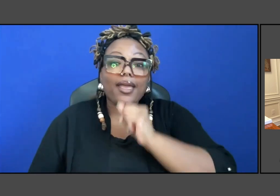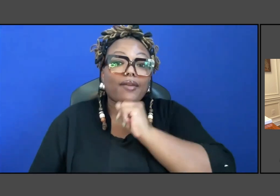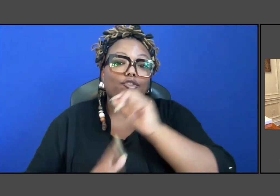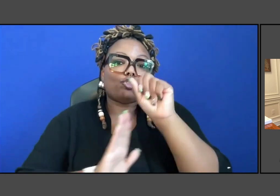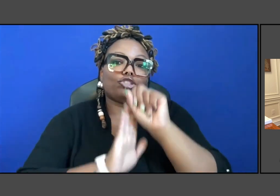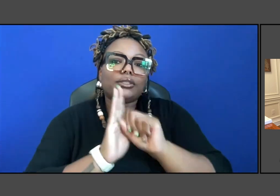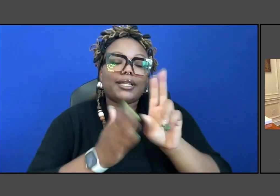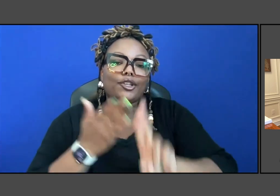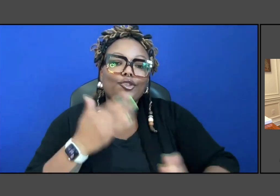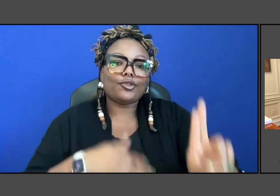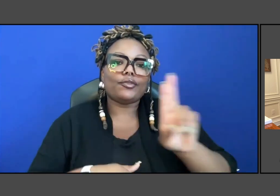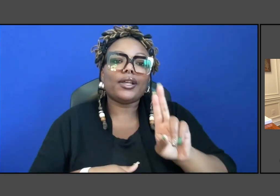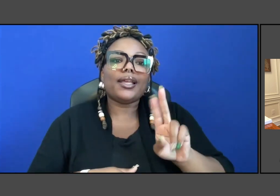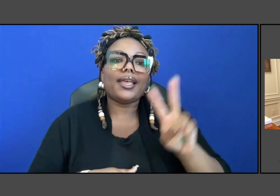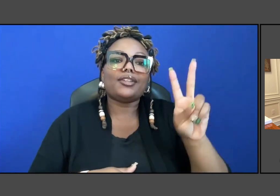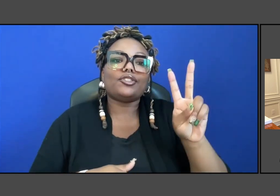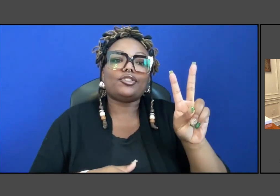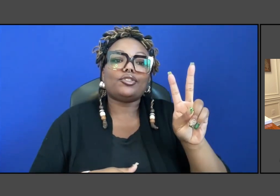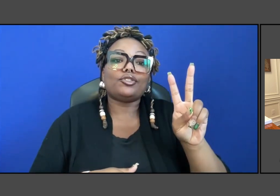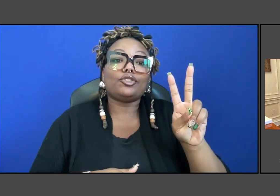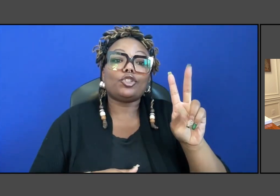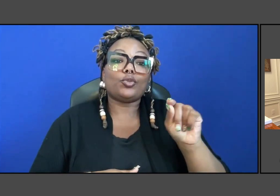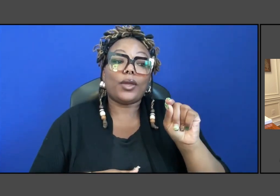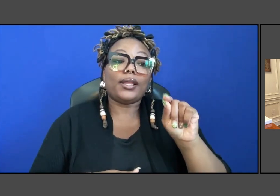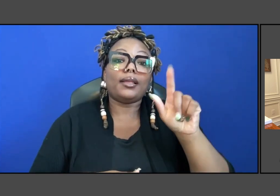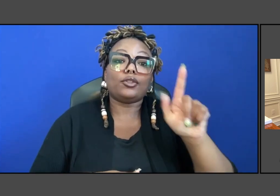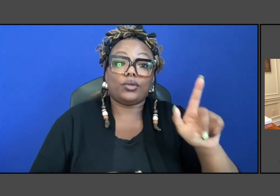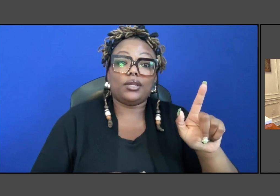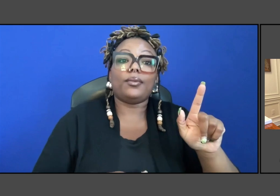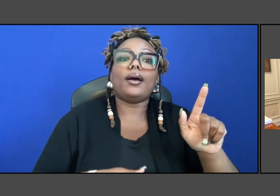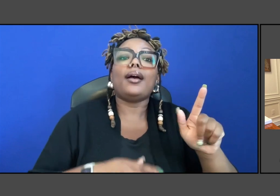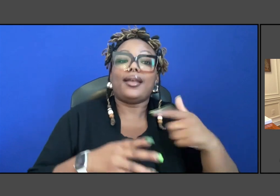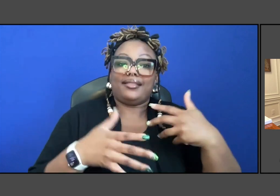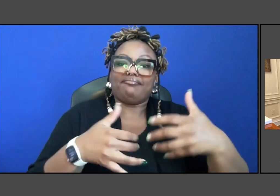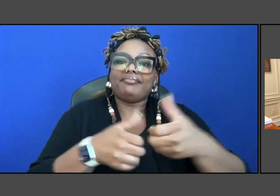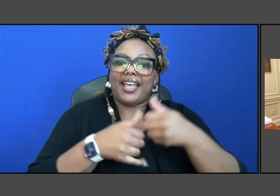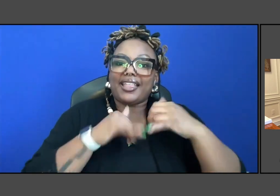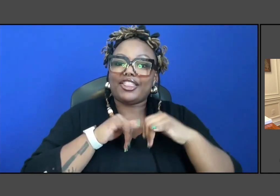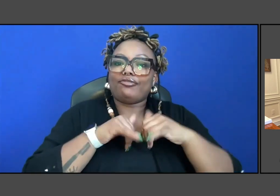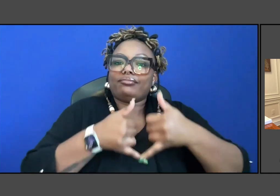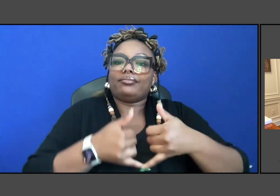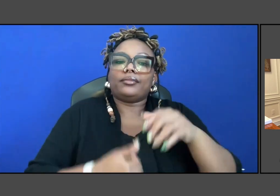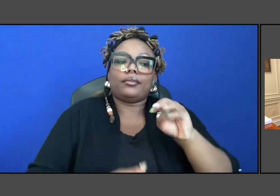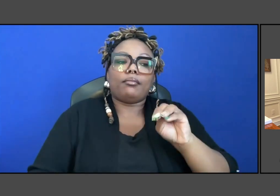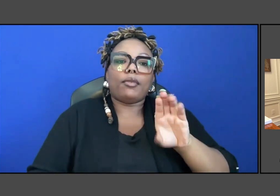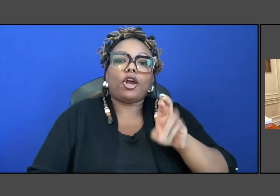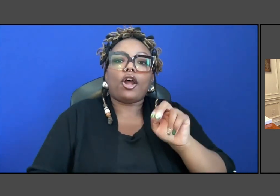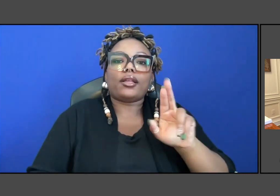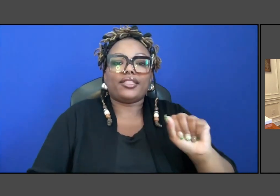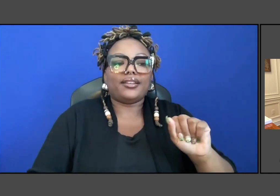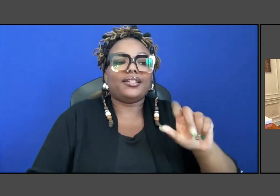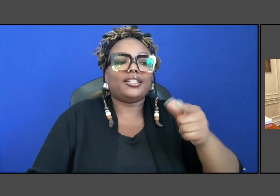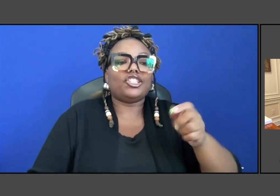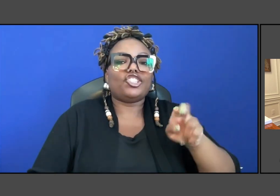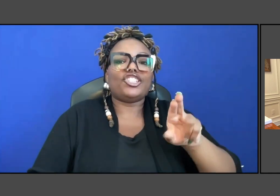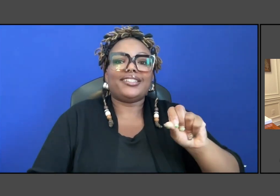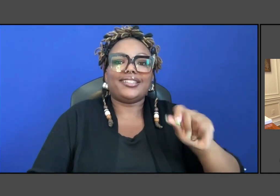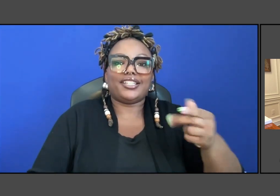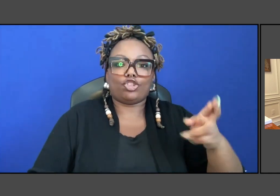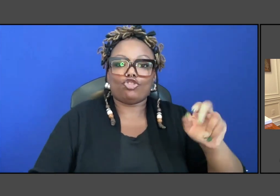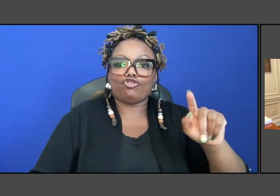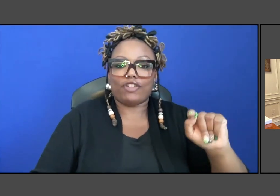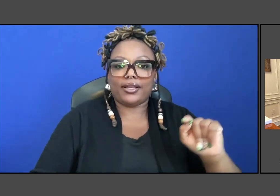a 2021 recipient of the MacArthur Genius Grant. Welcome, Cristina. Thank